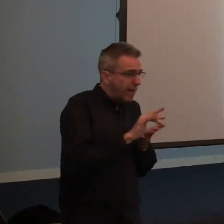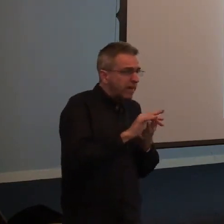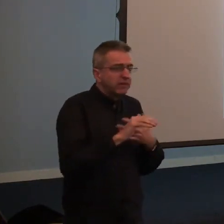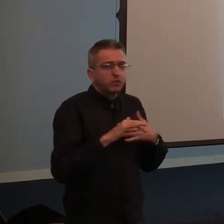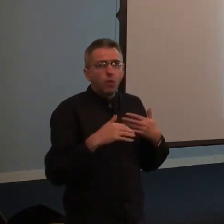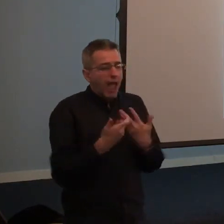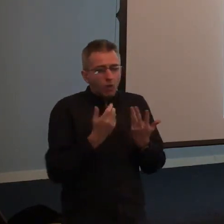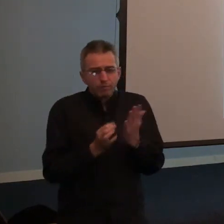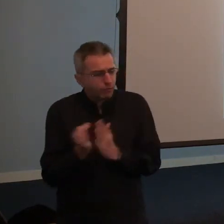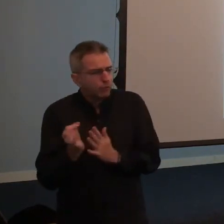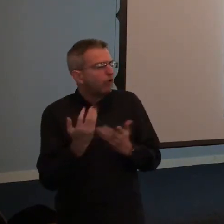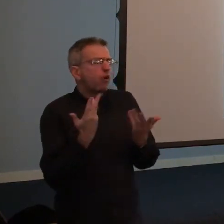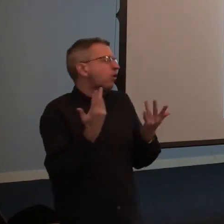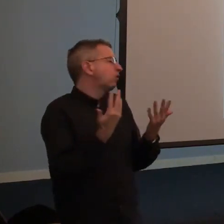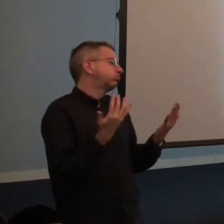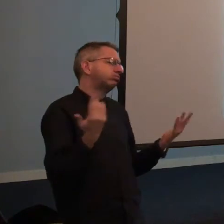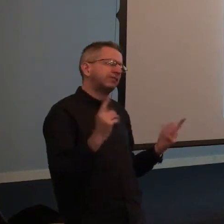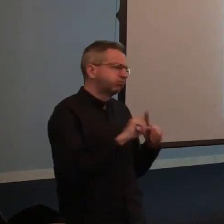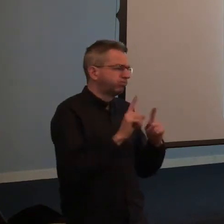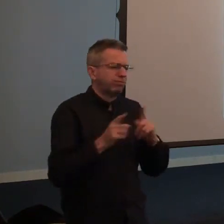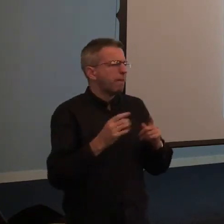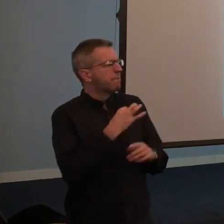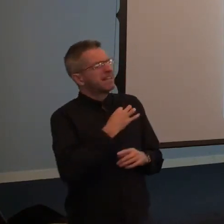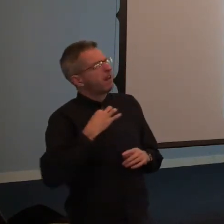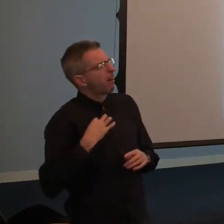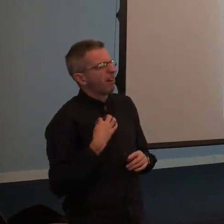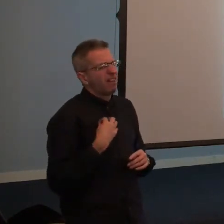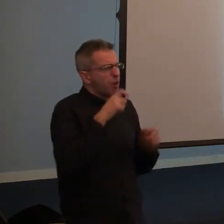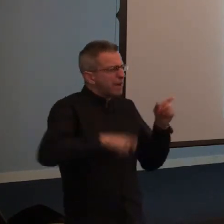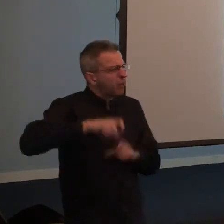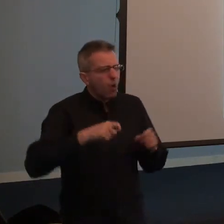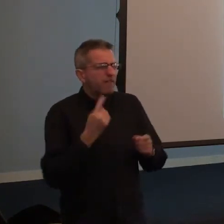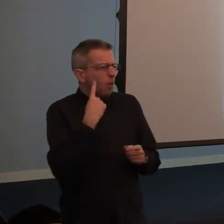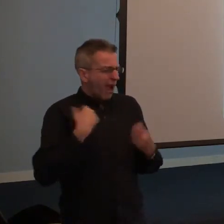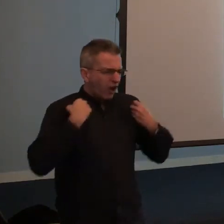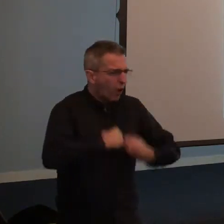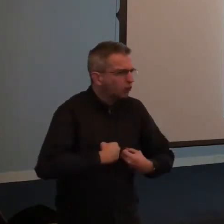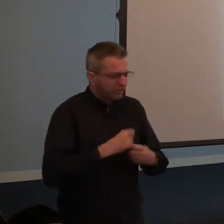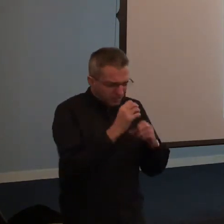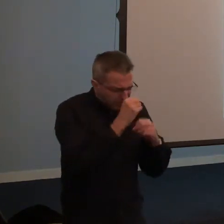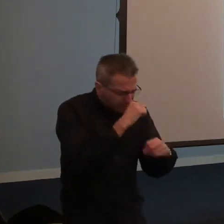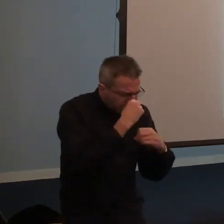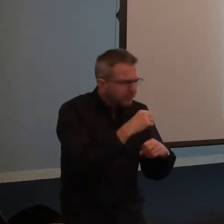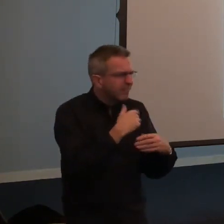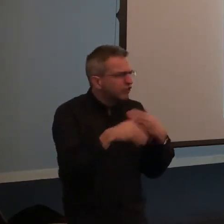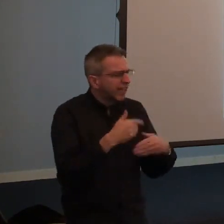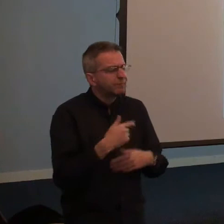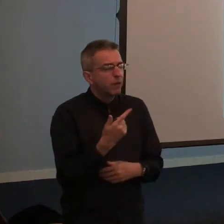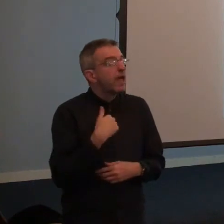quotes, how to eliminate it, or how to improve the situation. You know, the medical people in the white scopes